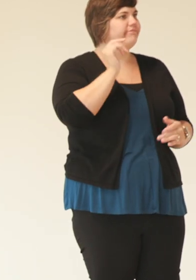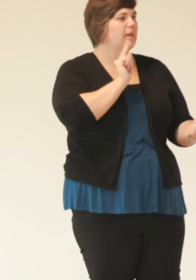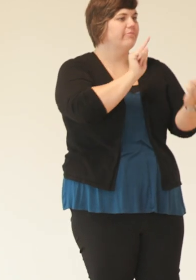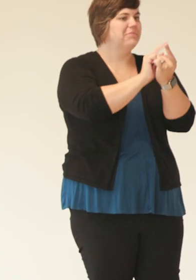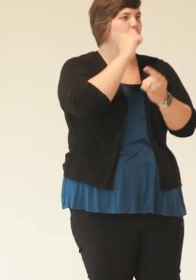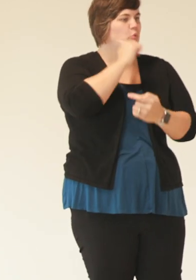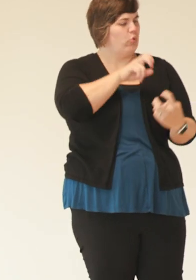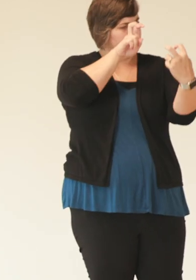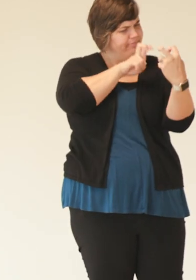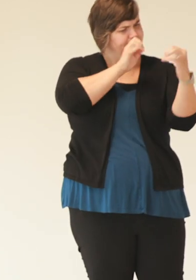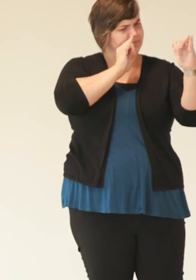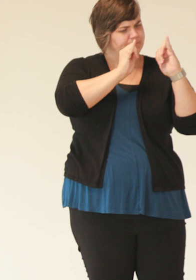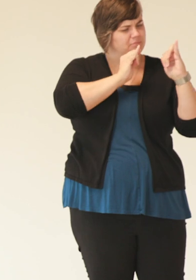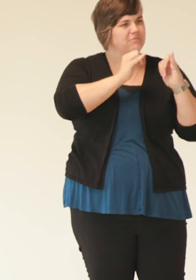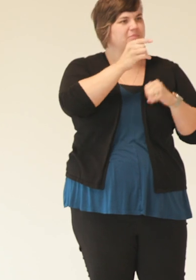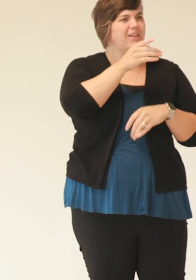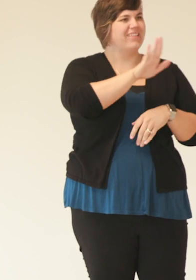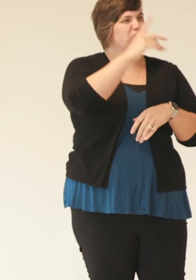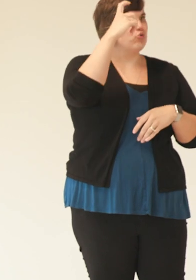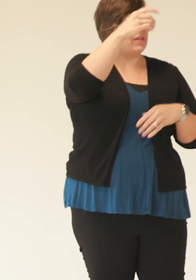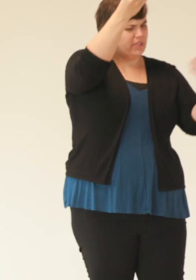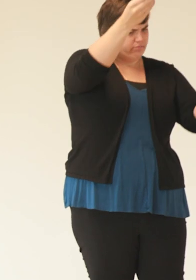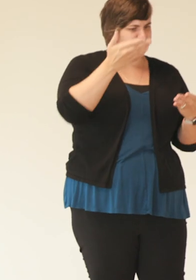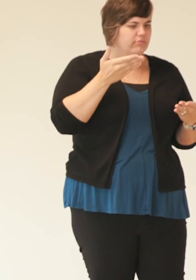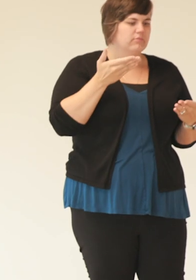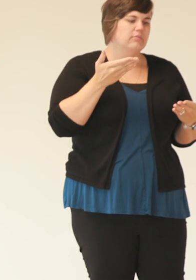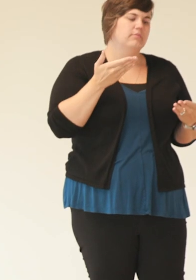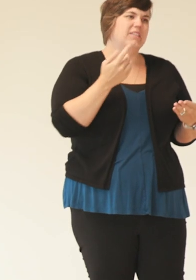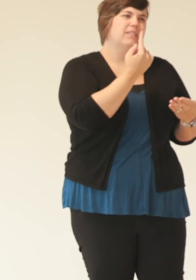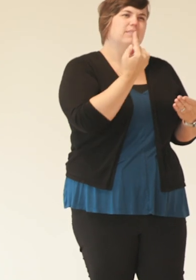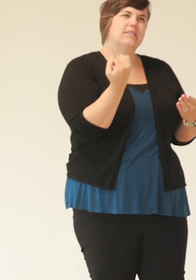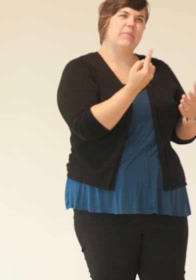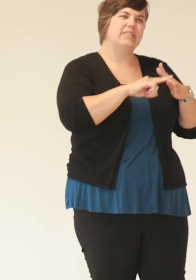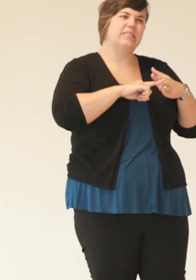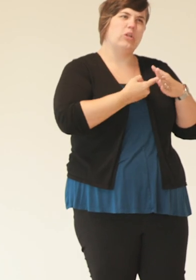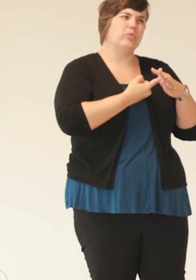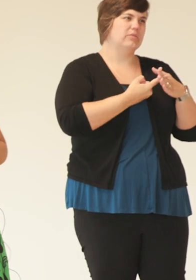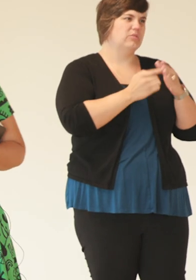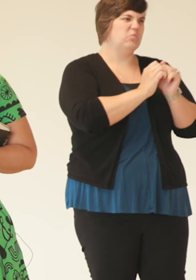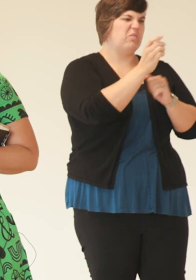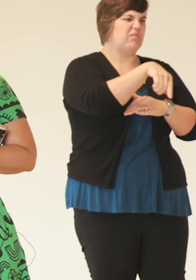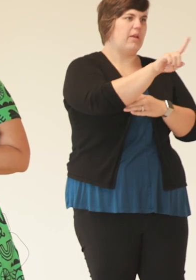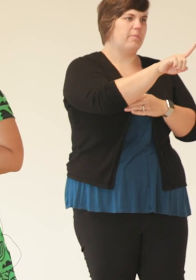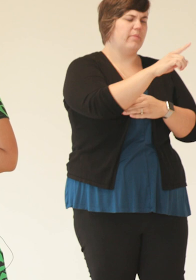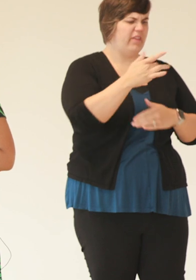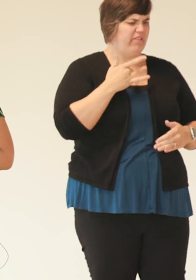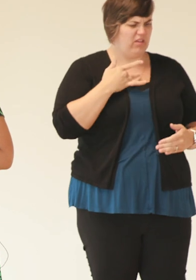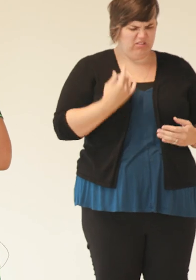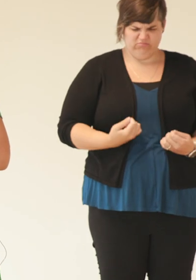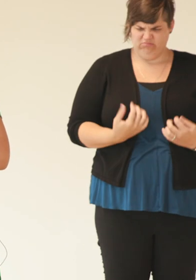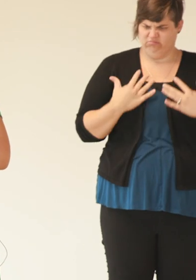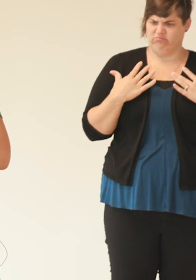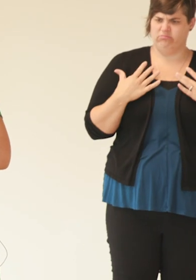to listen to their dreams, it awakens something in them, because some of them have never been asked this.